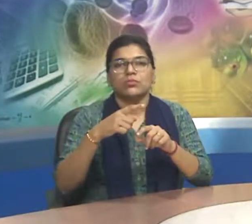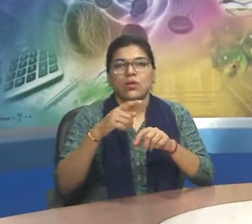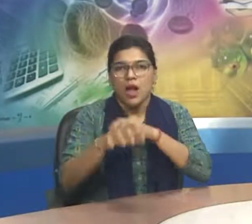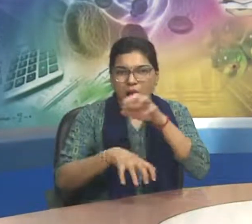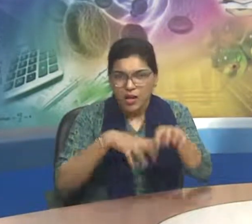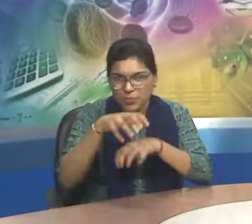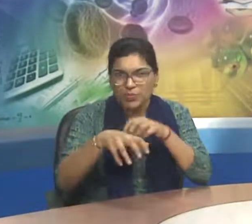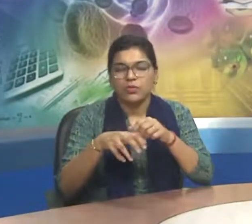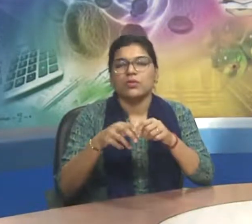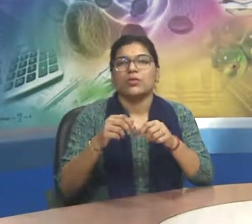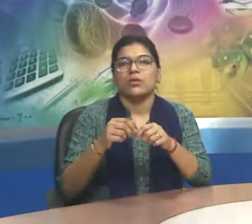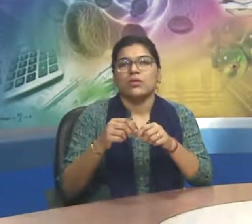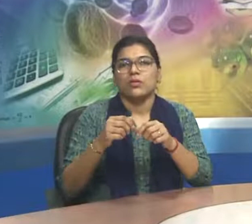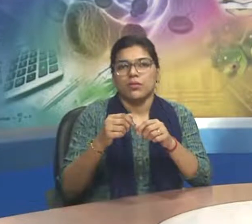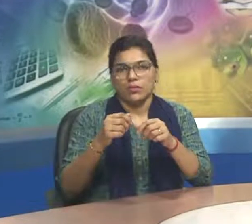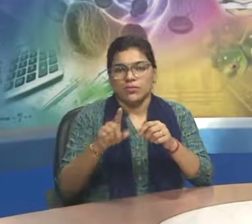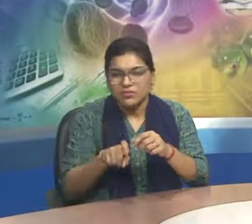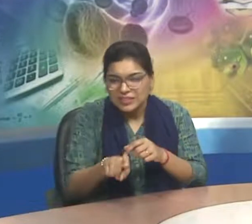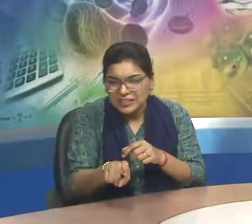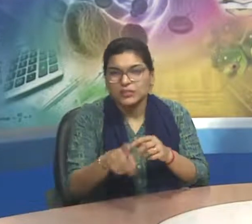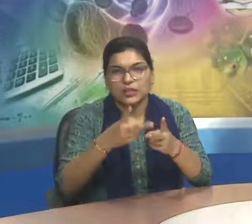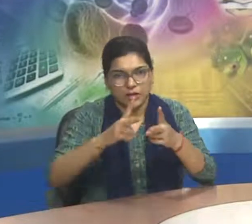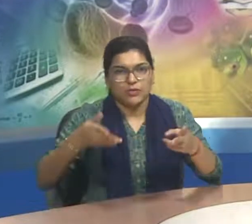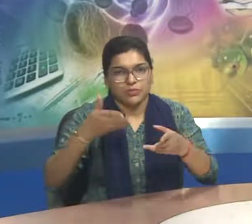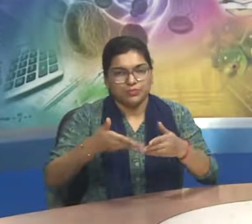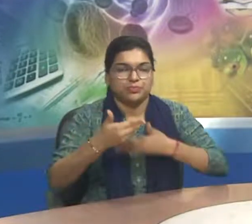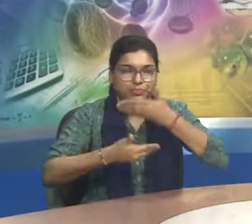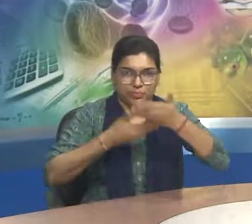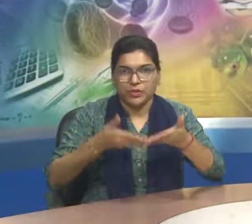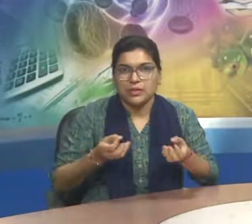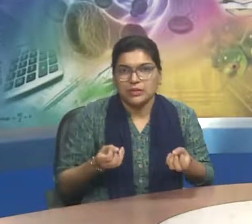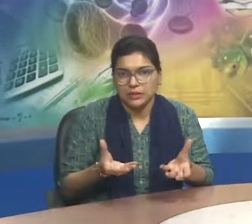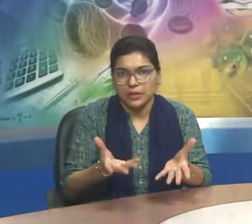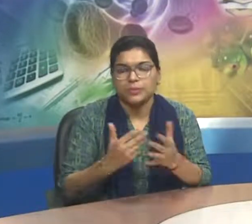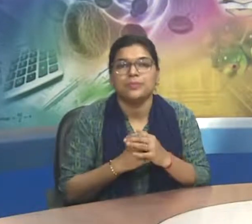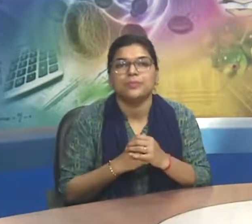In this we have plants, animals and microorganisms.